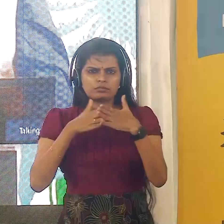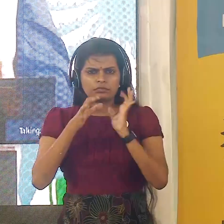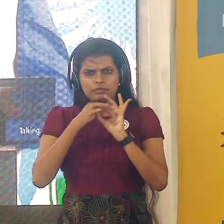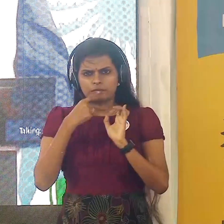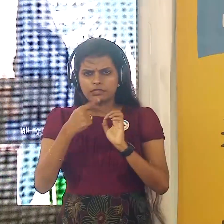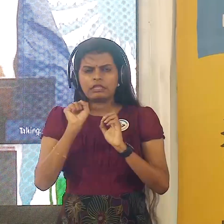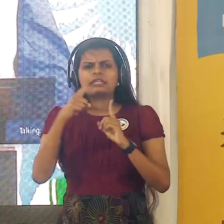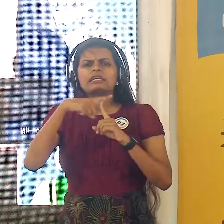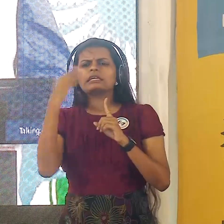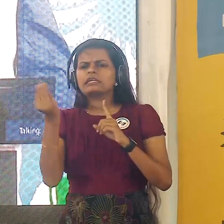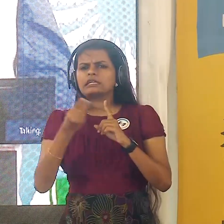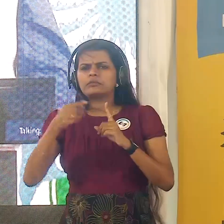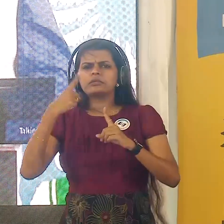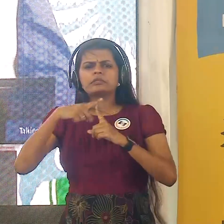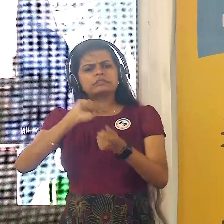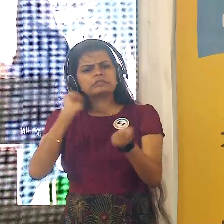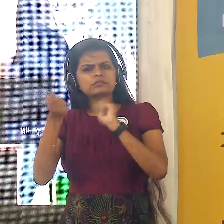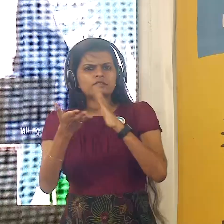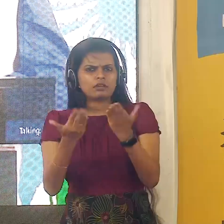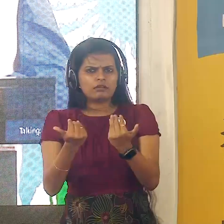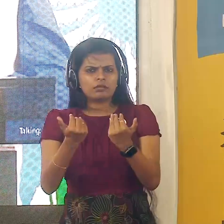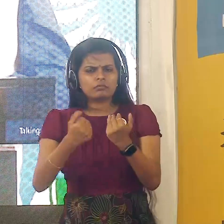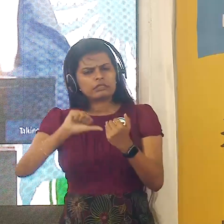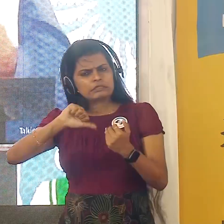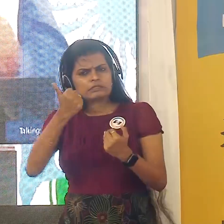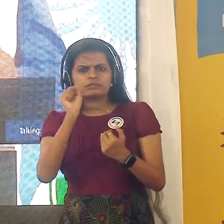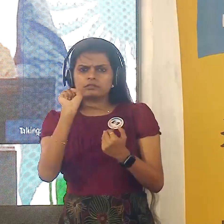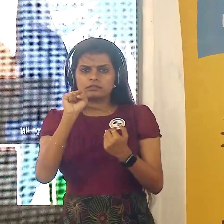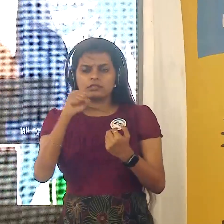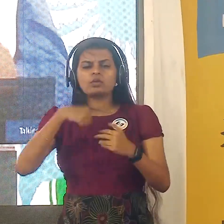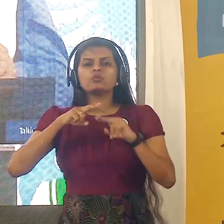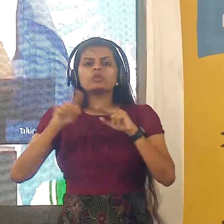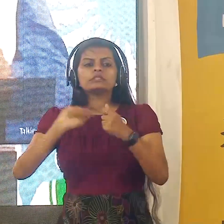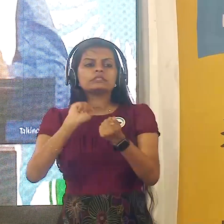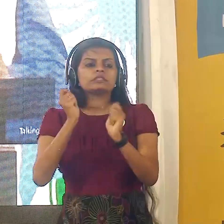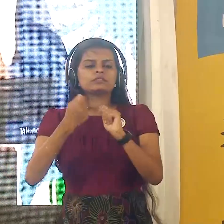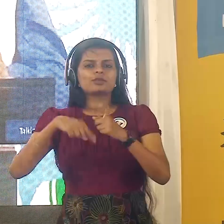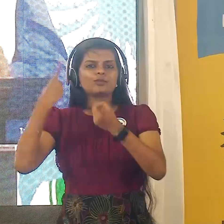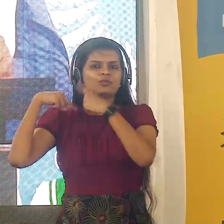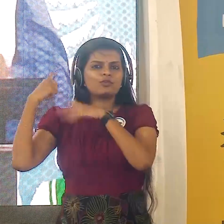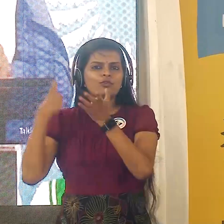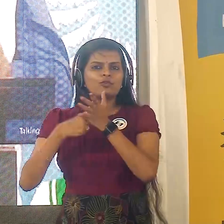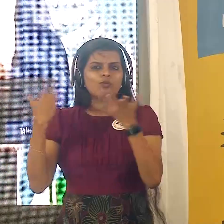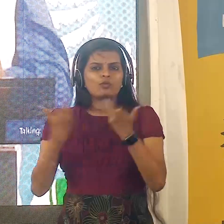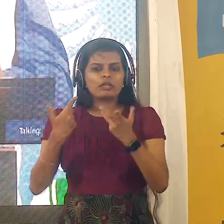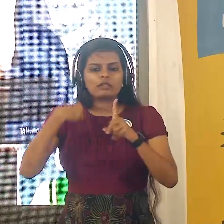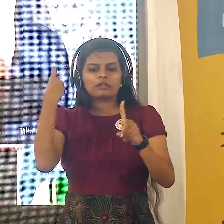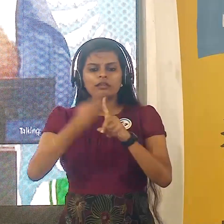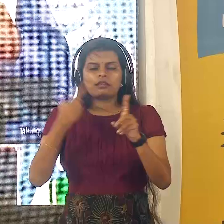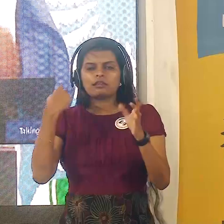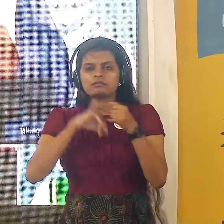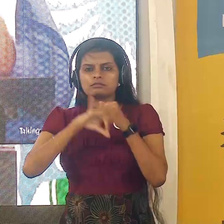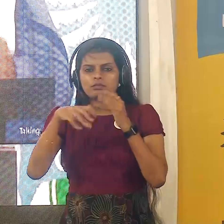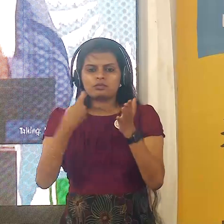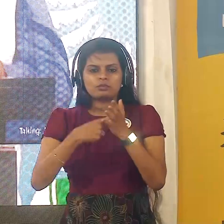a temporary and a transient one. It will pass. It does not change the philosophy of the state of Kerala to